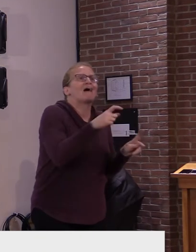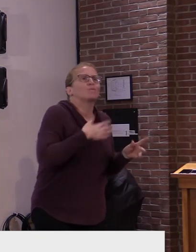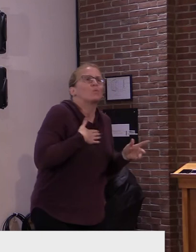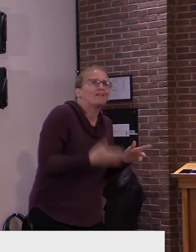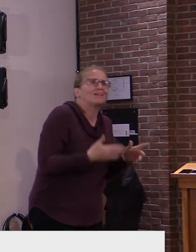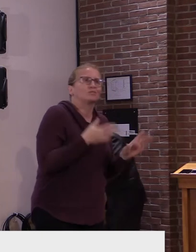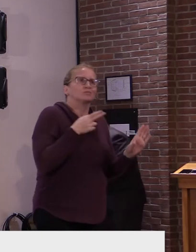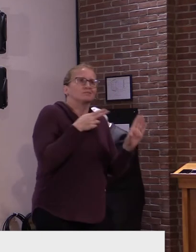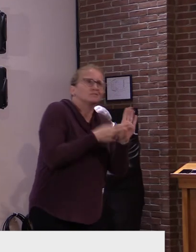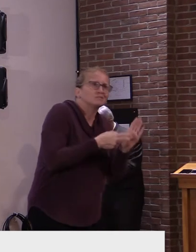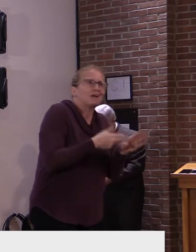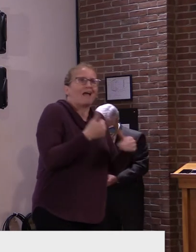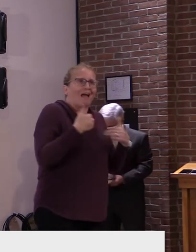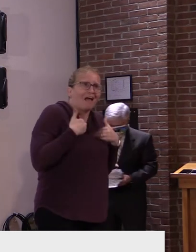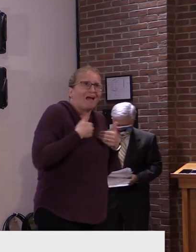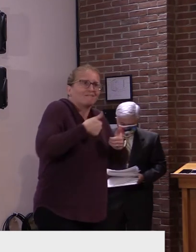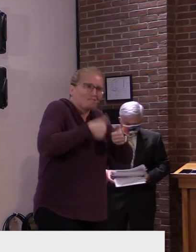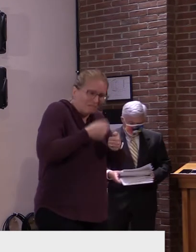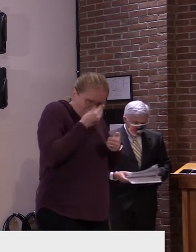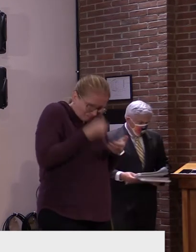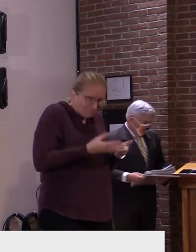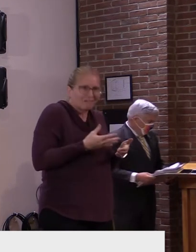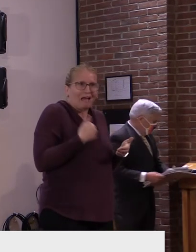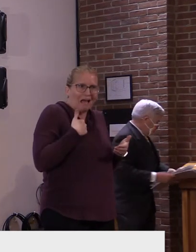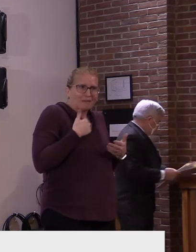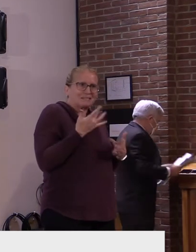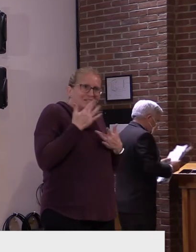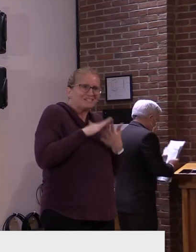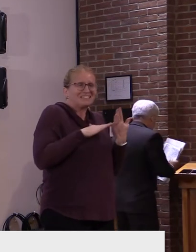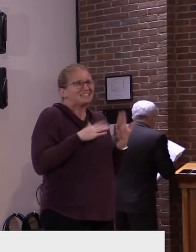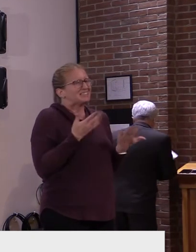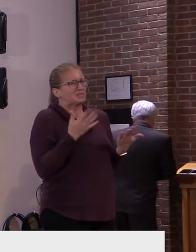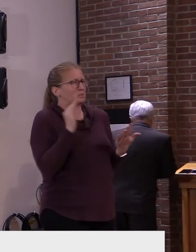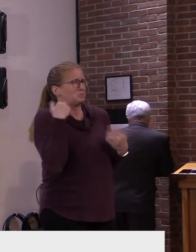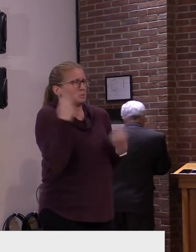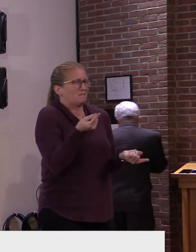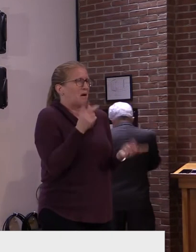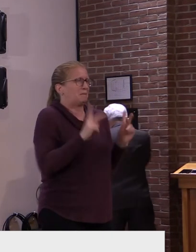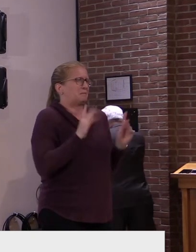that sure great thanks very much